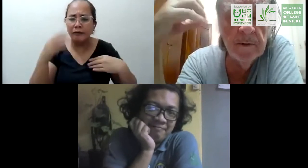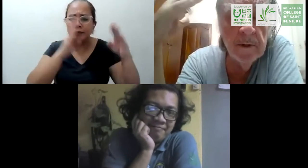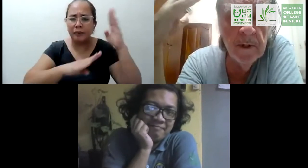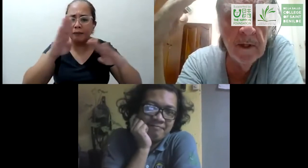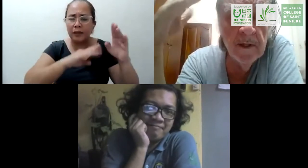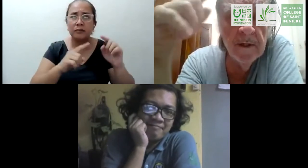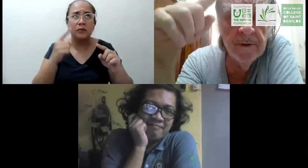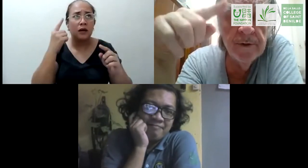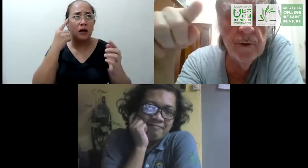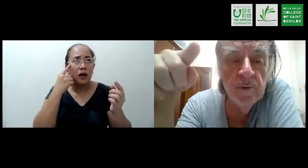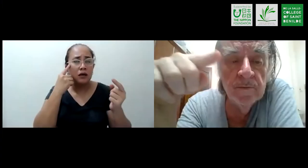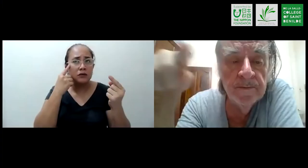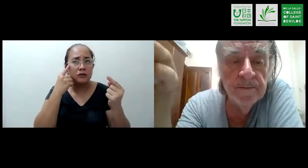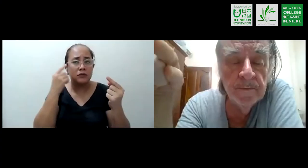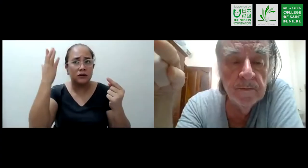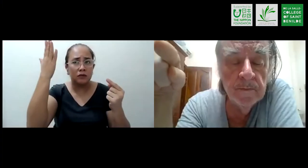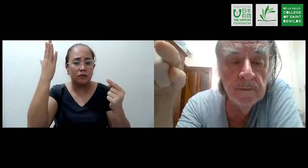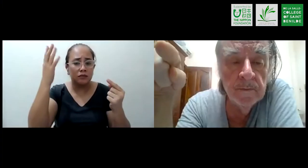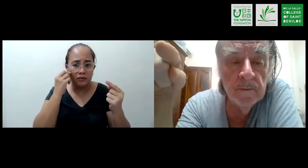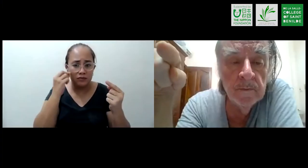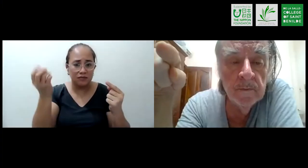hot-tempered, 2.